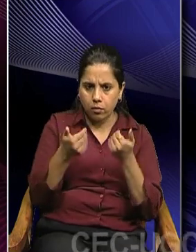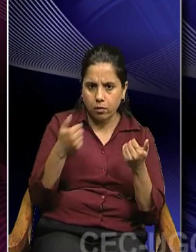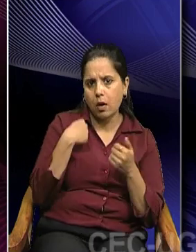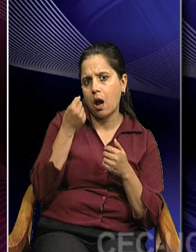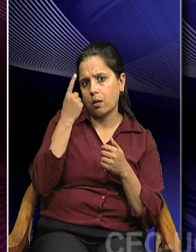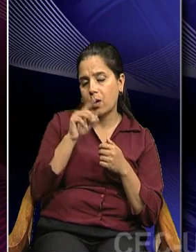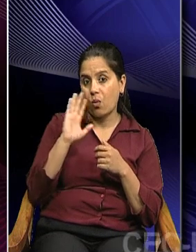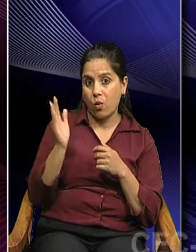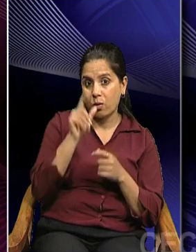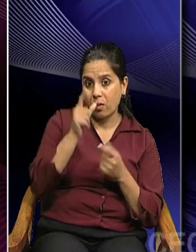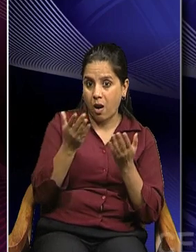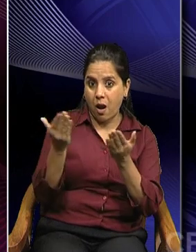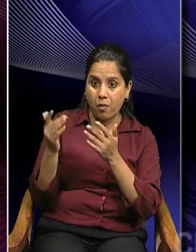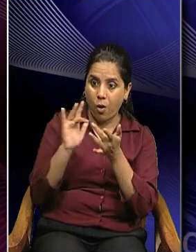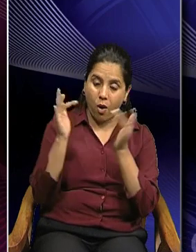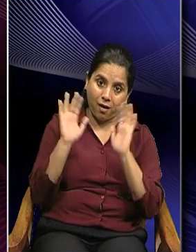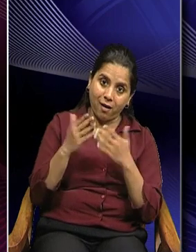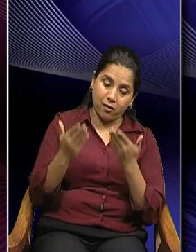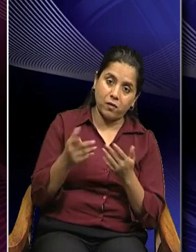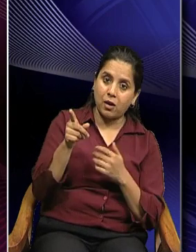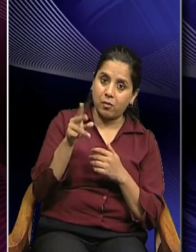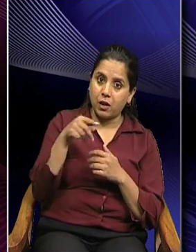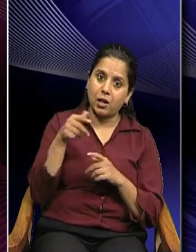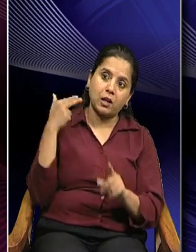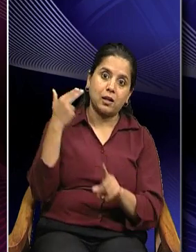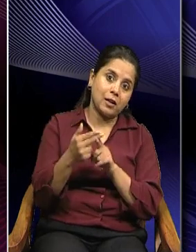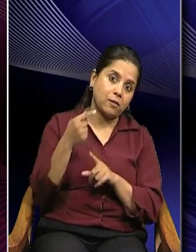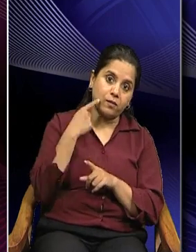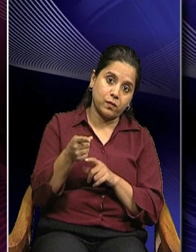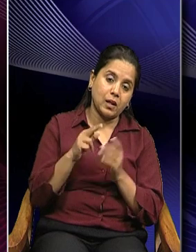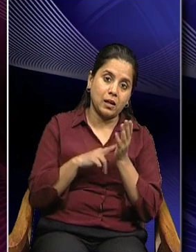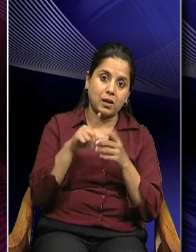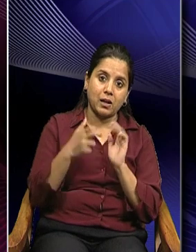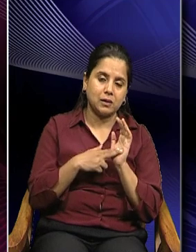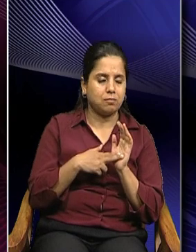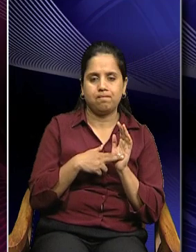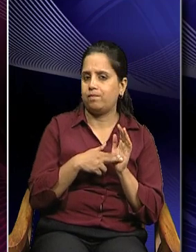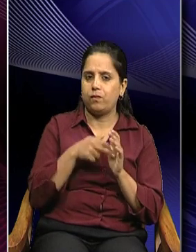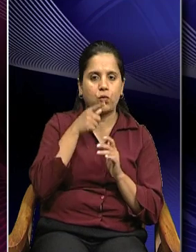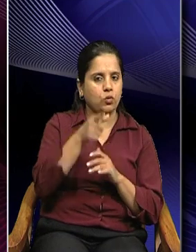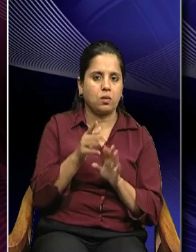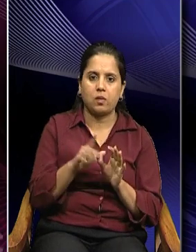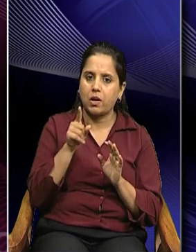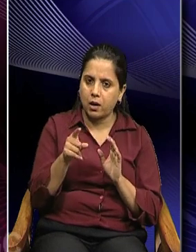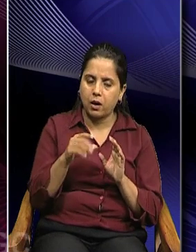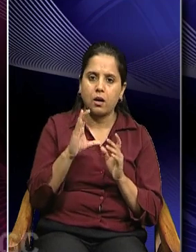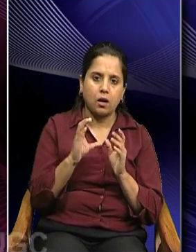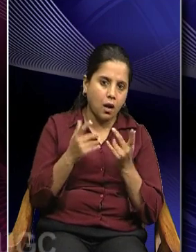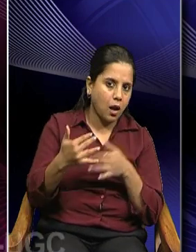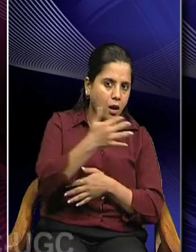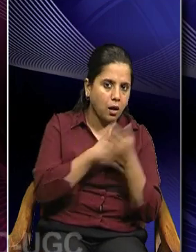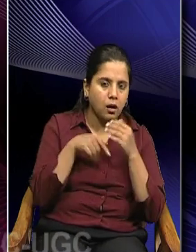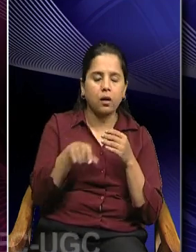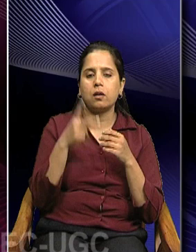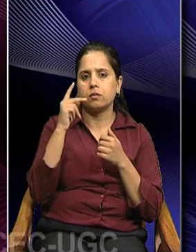not everyone who is available online is being called as netizens. It is the collector, critic and